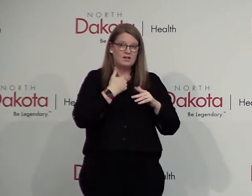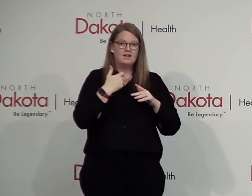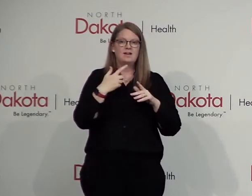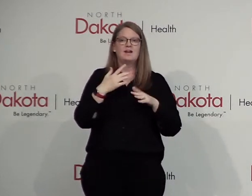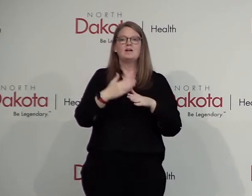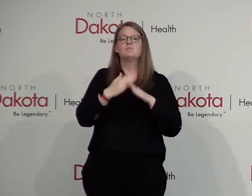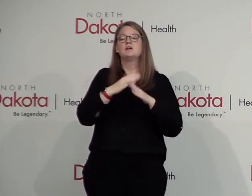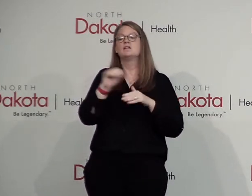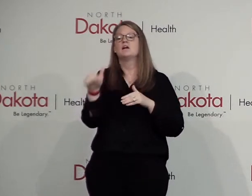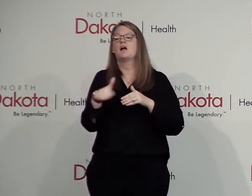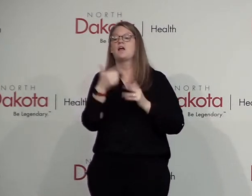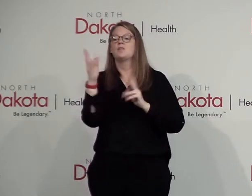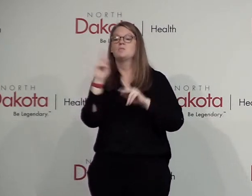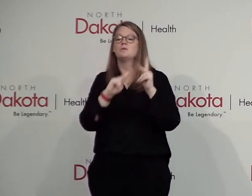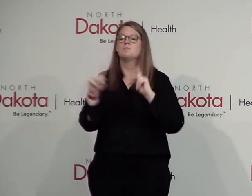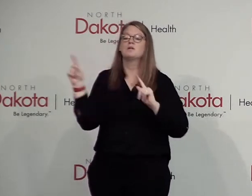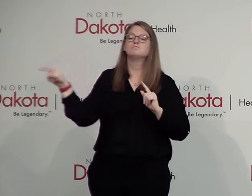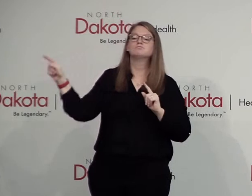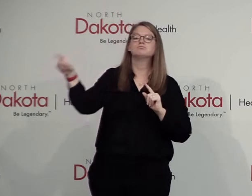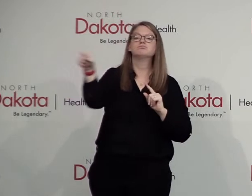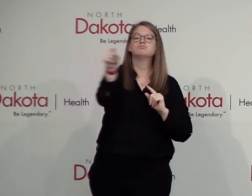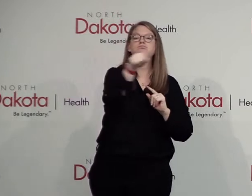you and those whom you love.